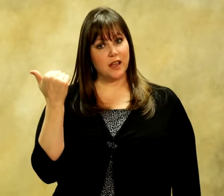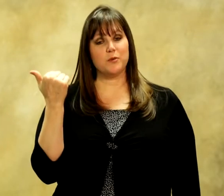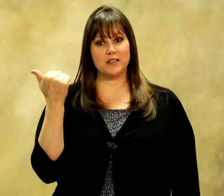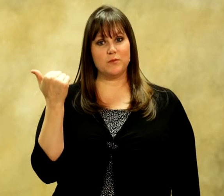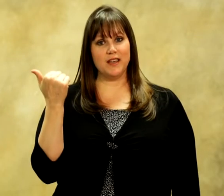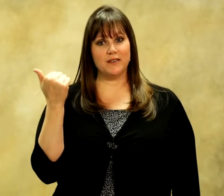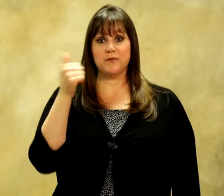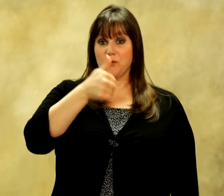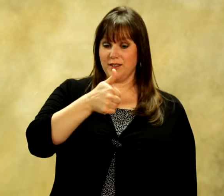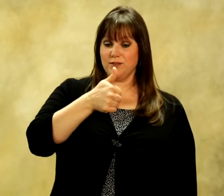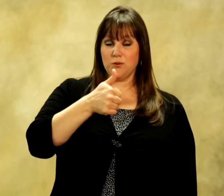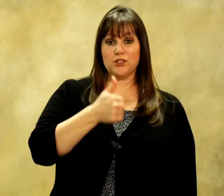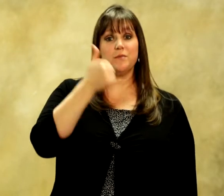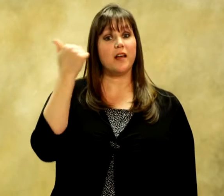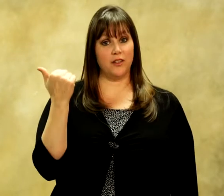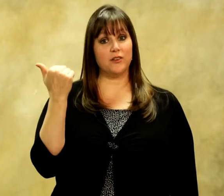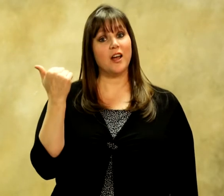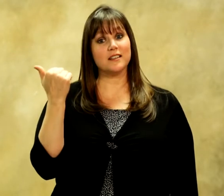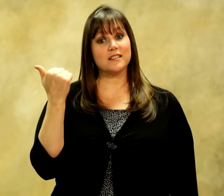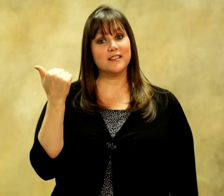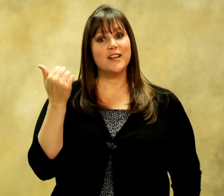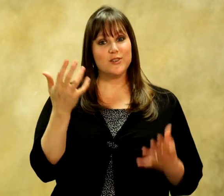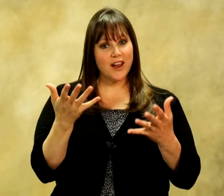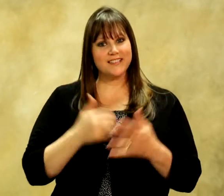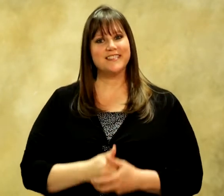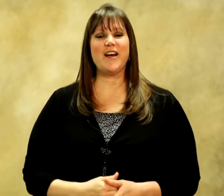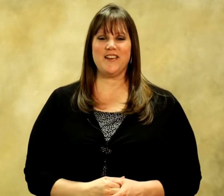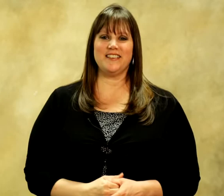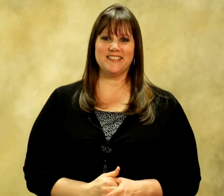things. And you're back to the beginning. 1, don't worship other gods. Try it. Have fun.